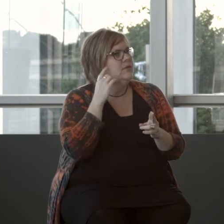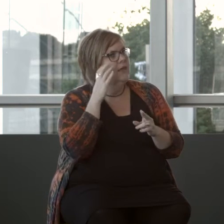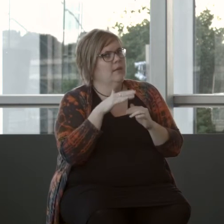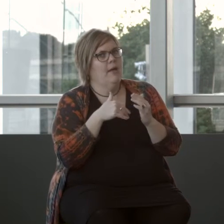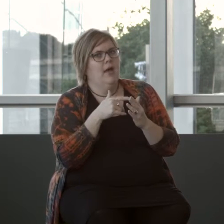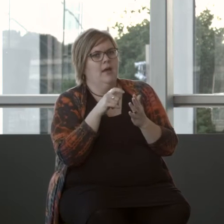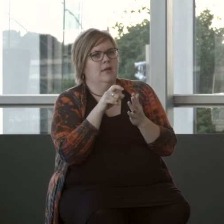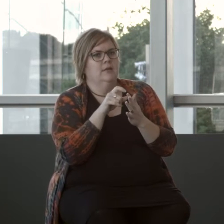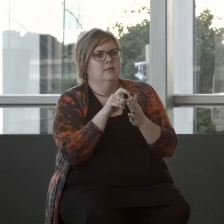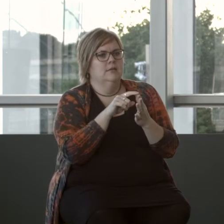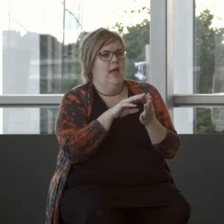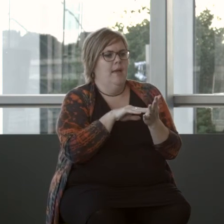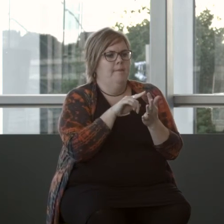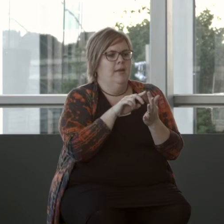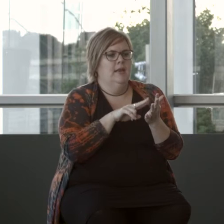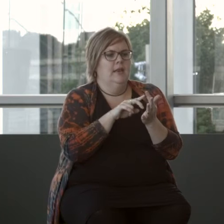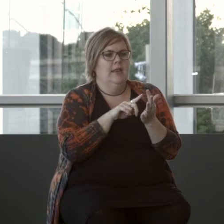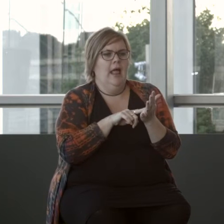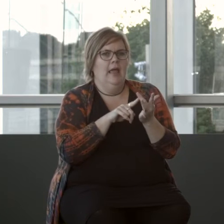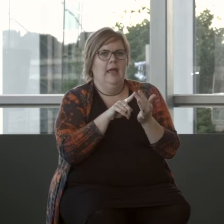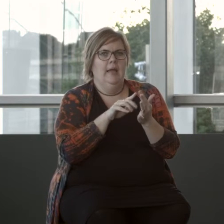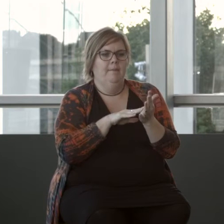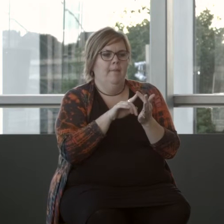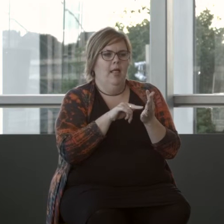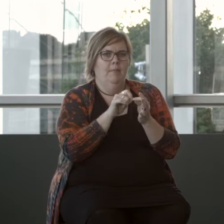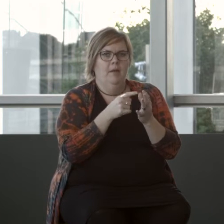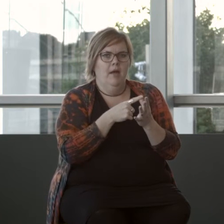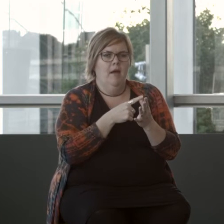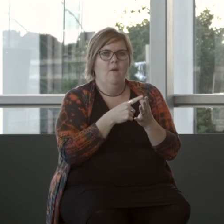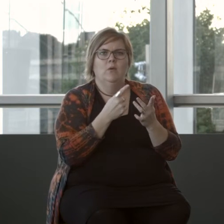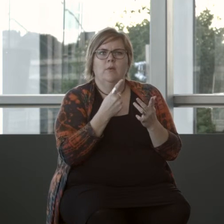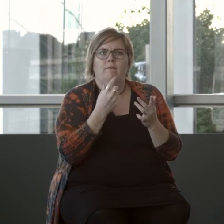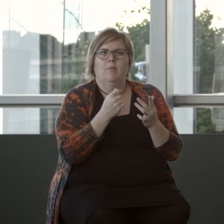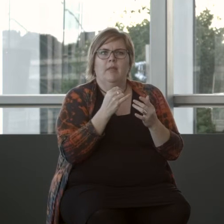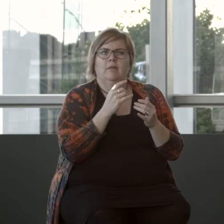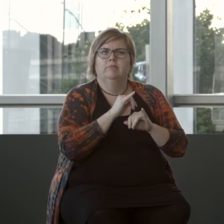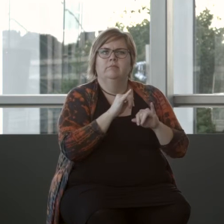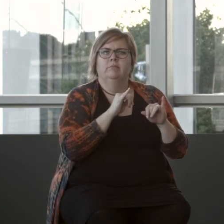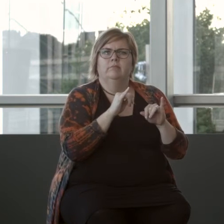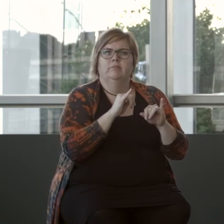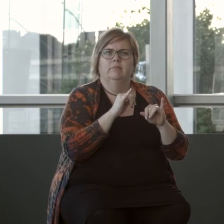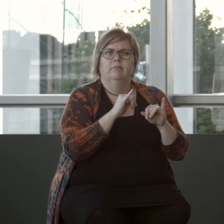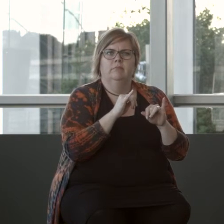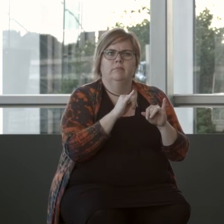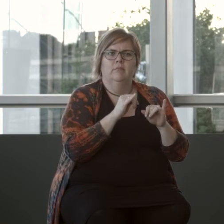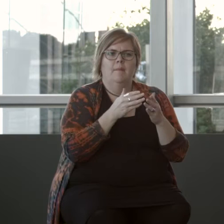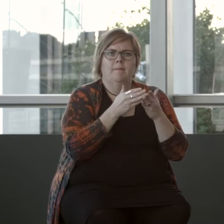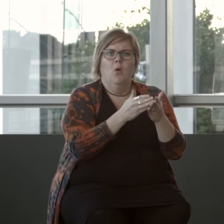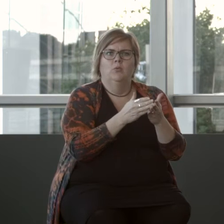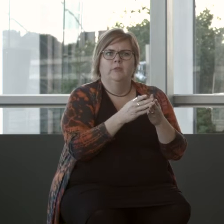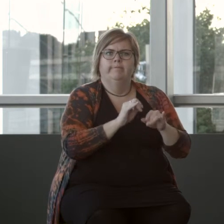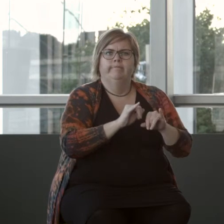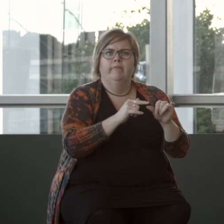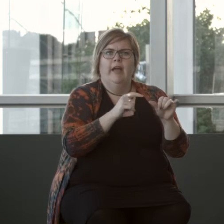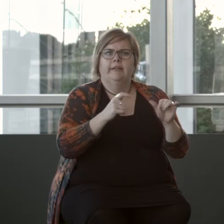Nellie Melba or somebody from the Quetta catastrophe, which was a really famous boating incident off the Queensland